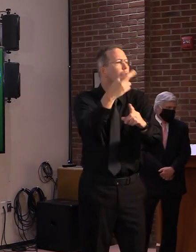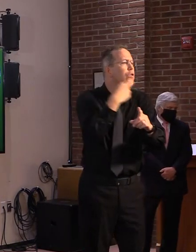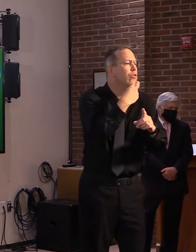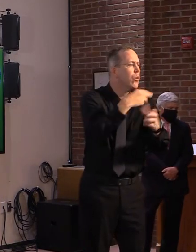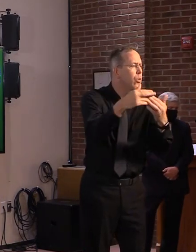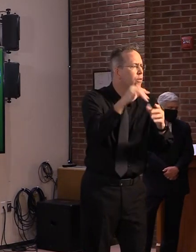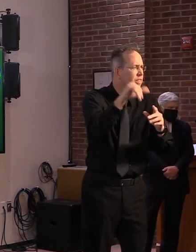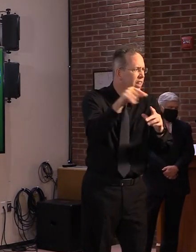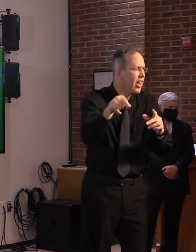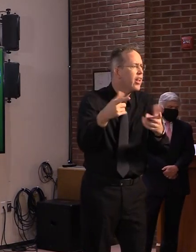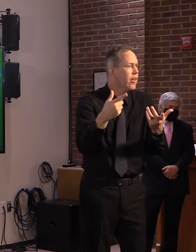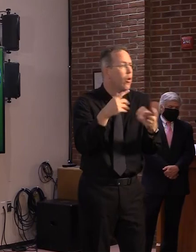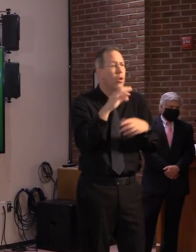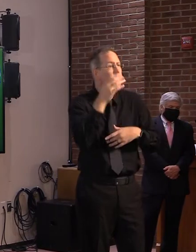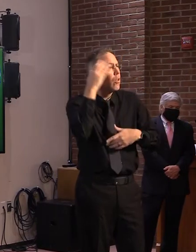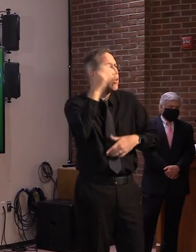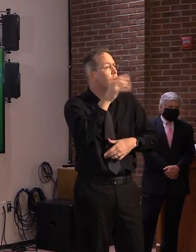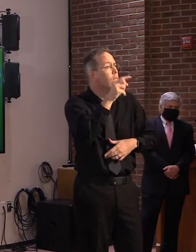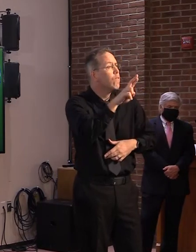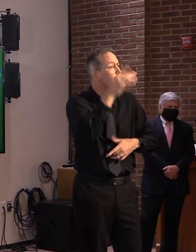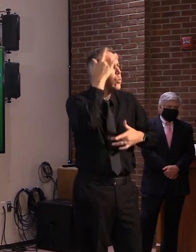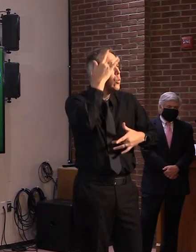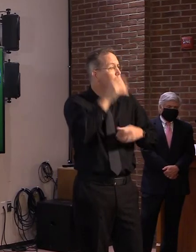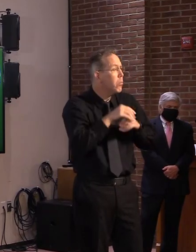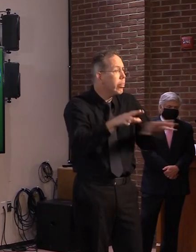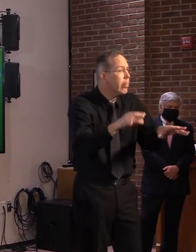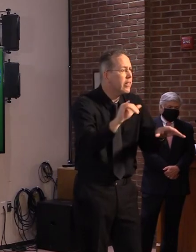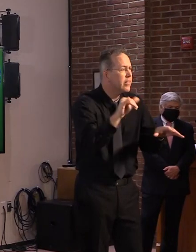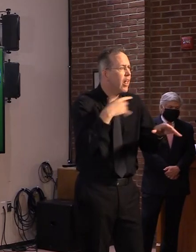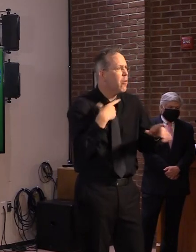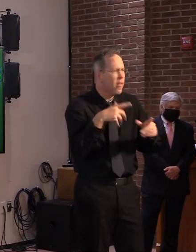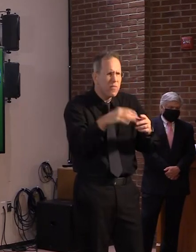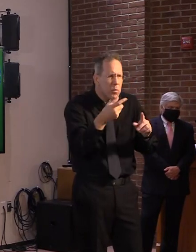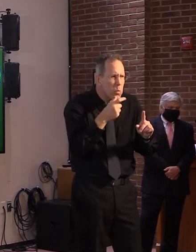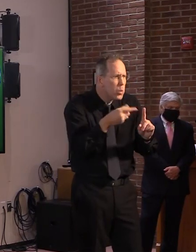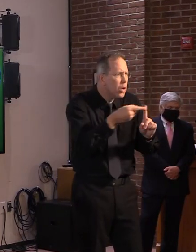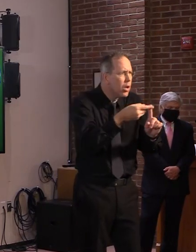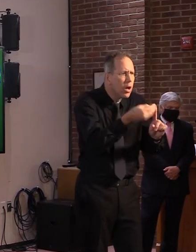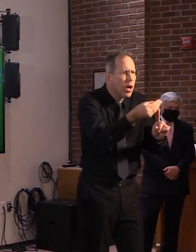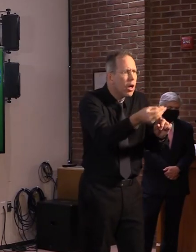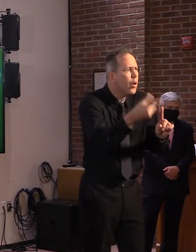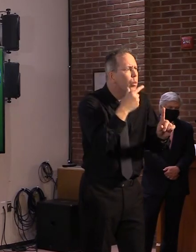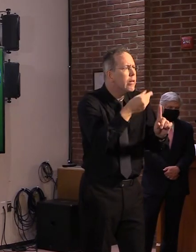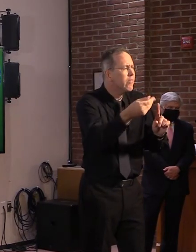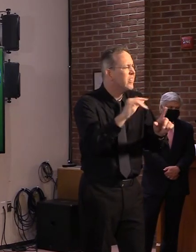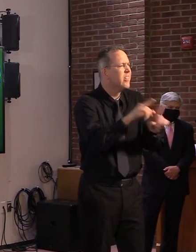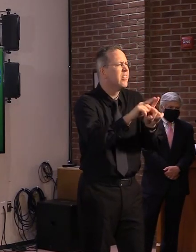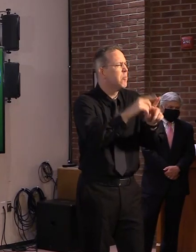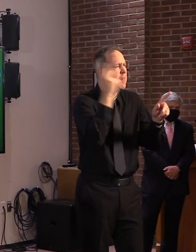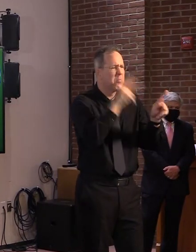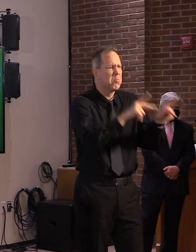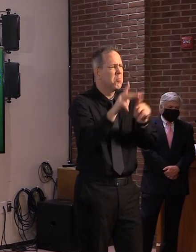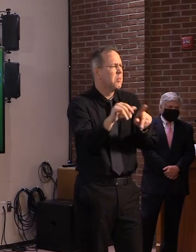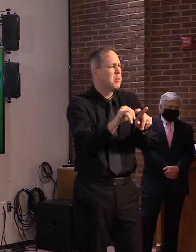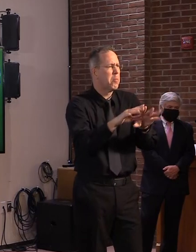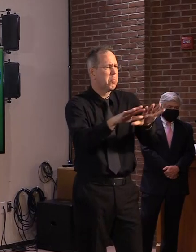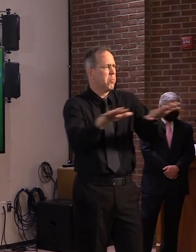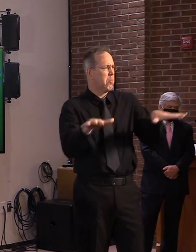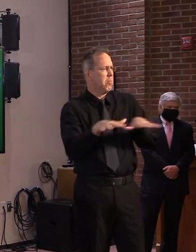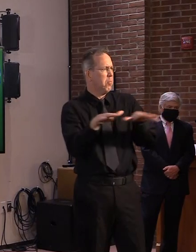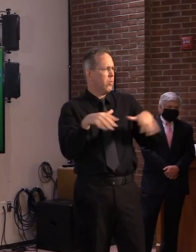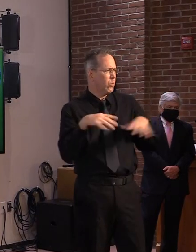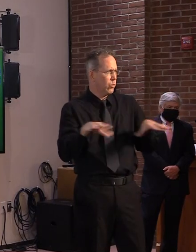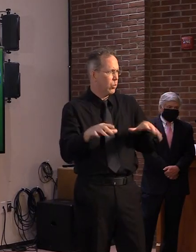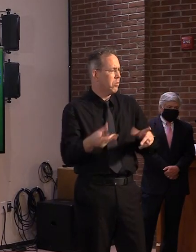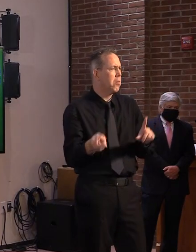tracing is something, and investigation of cases is something that is a pretty routine thing. So we need to be able